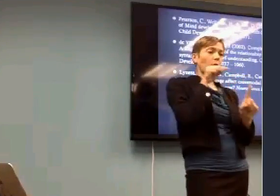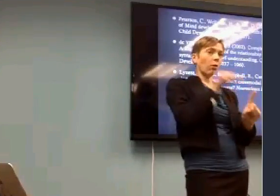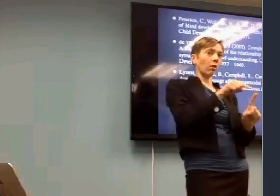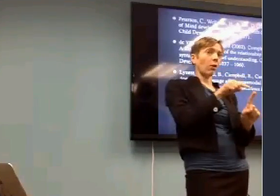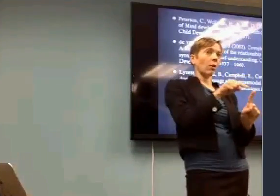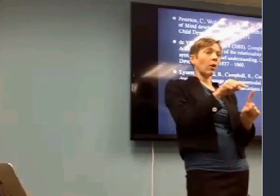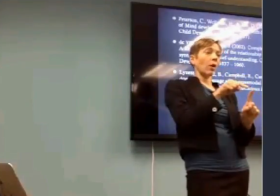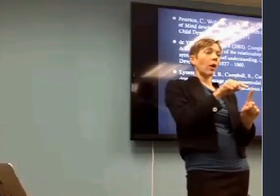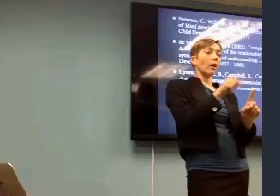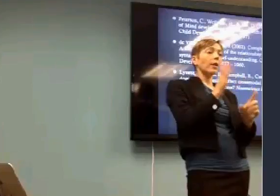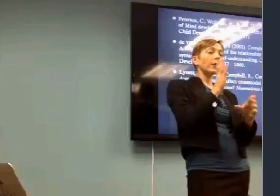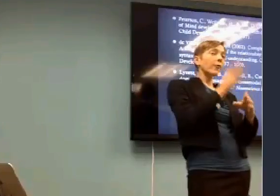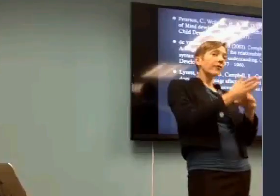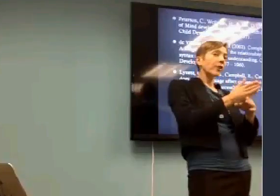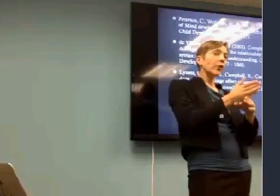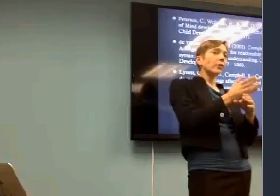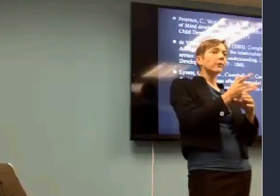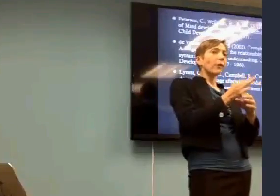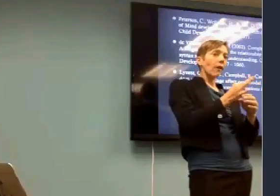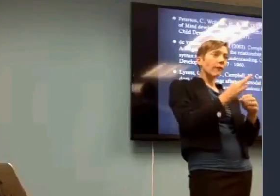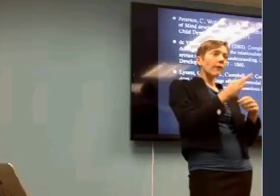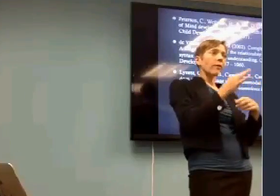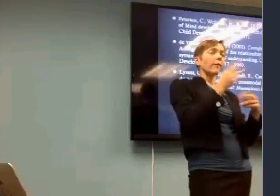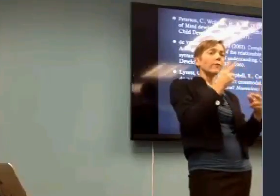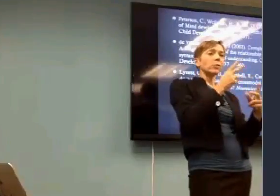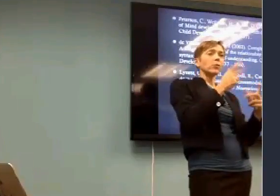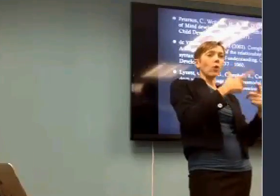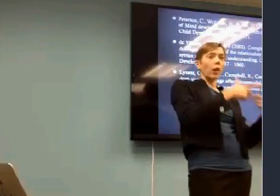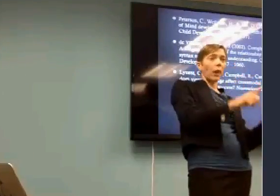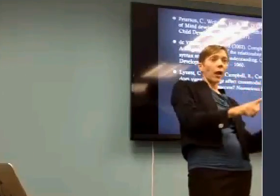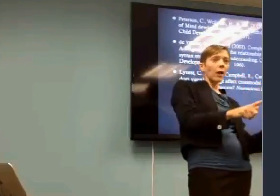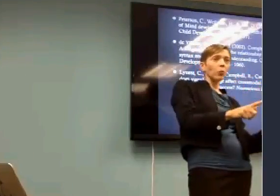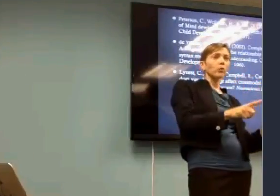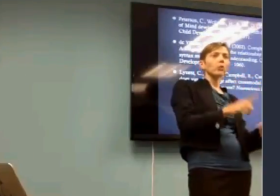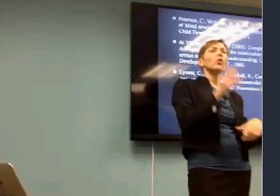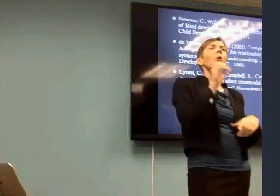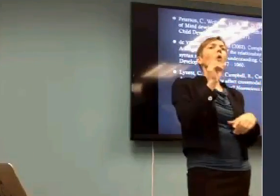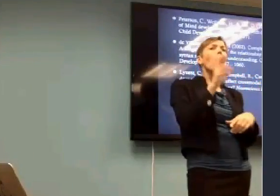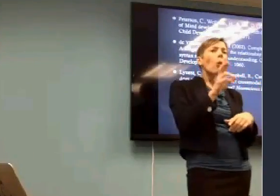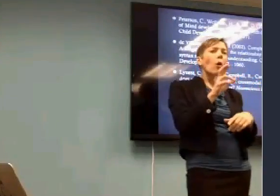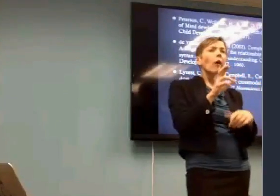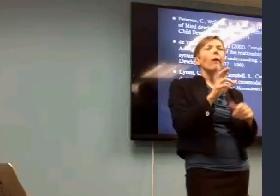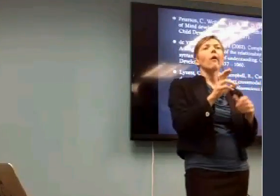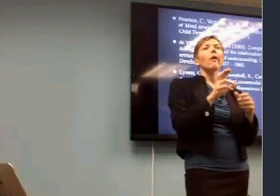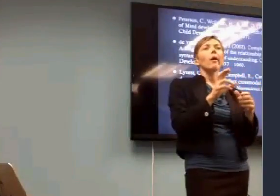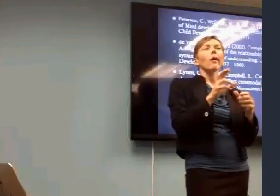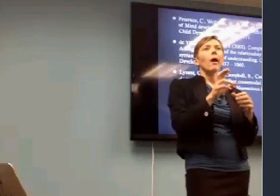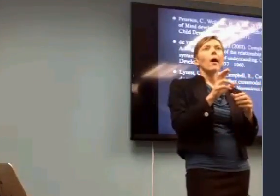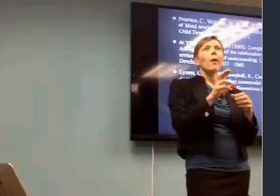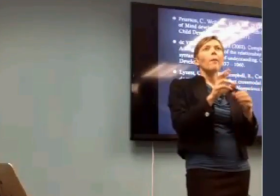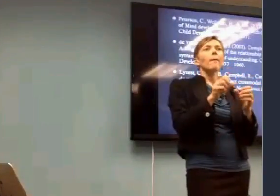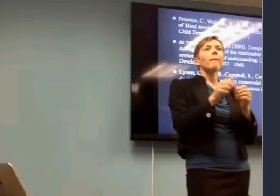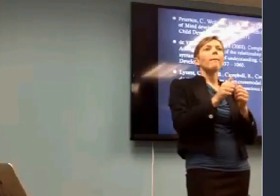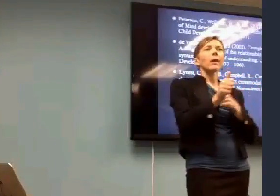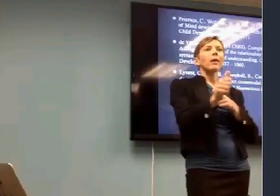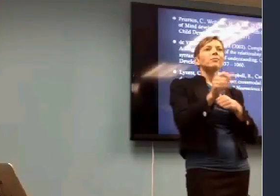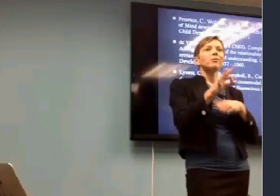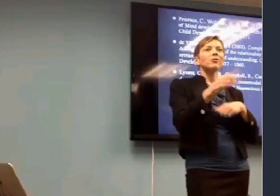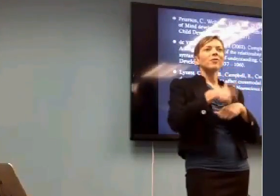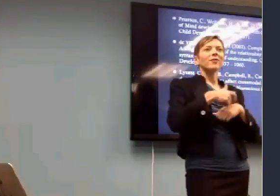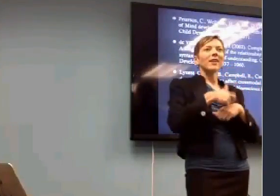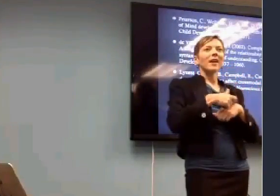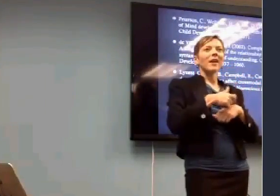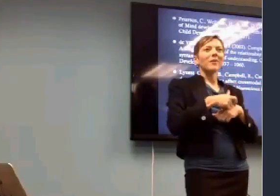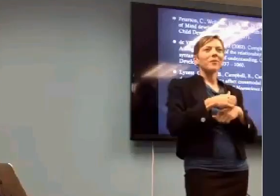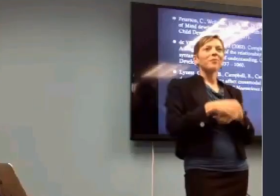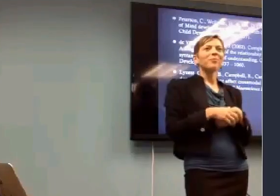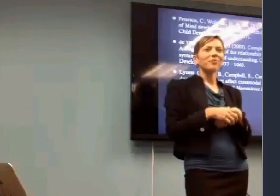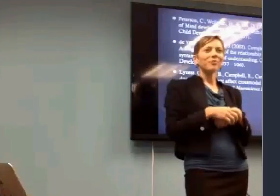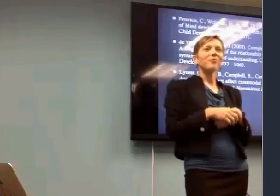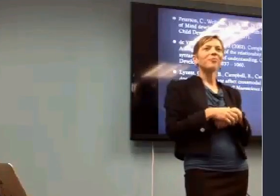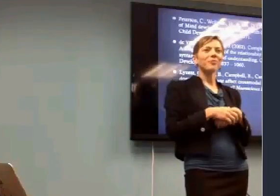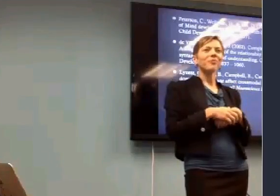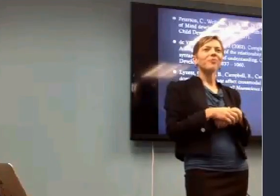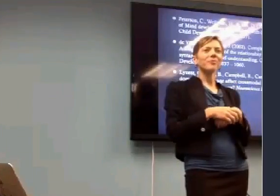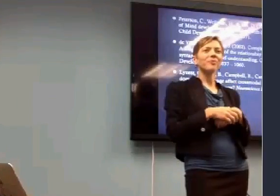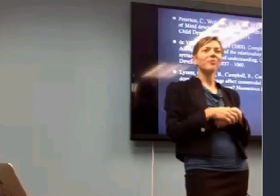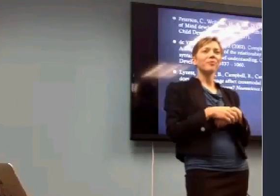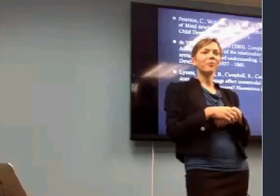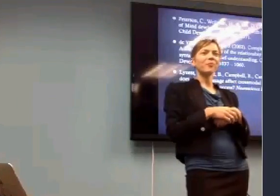for actually the intervention of if visual language is interfering, and also the